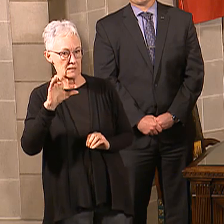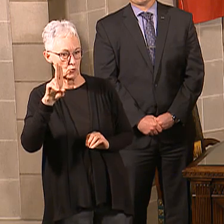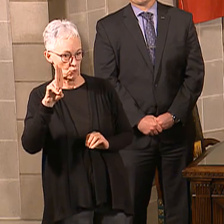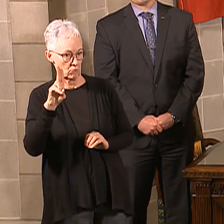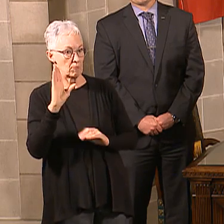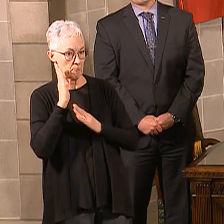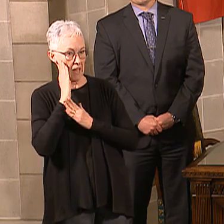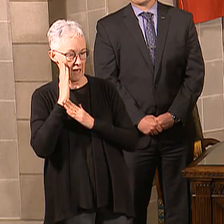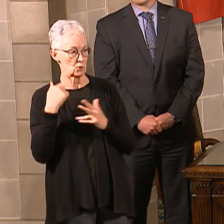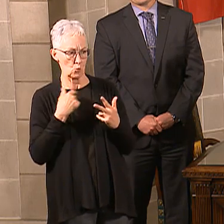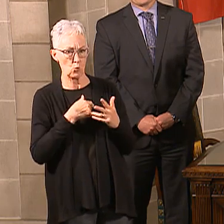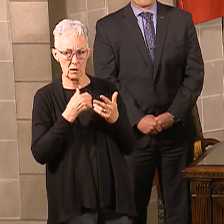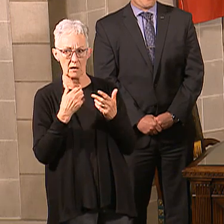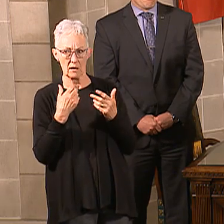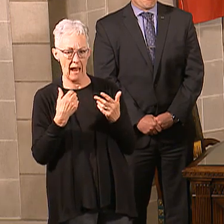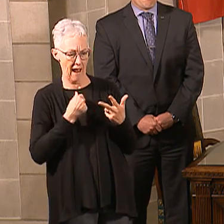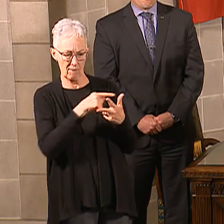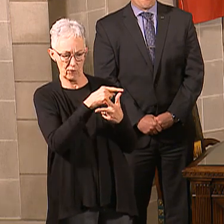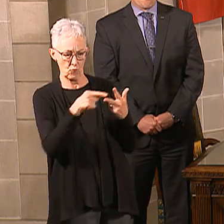care.